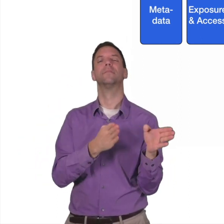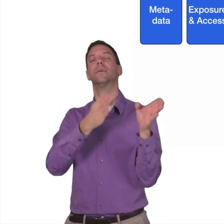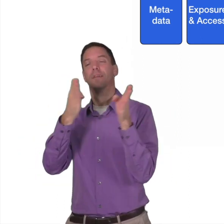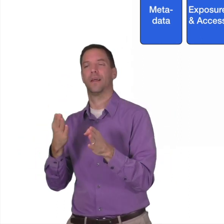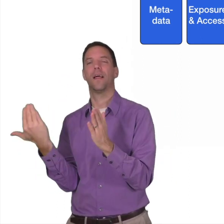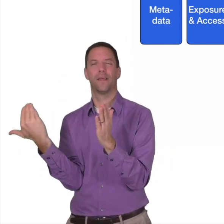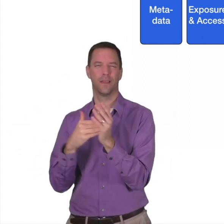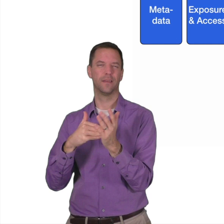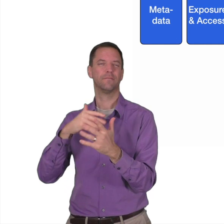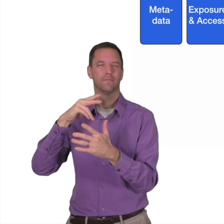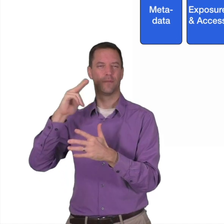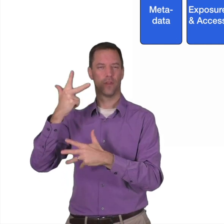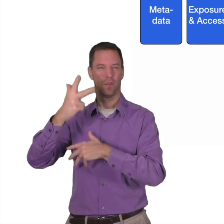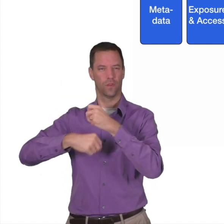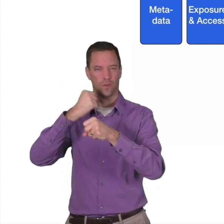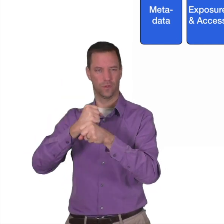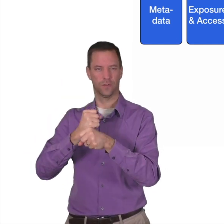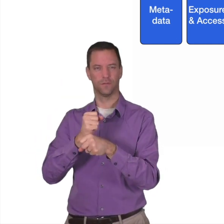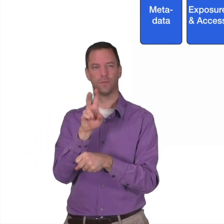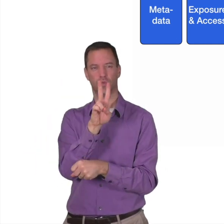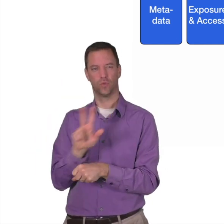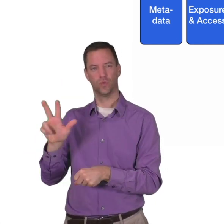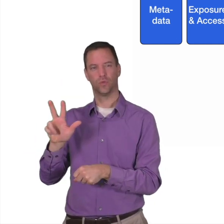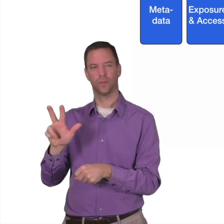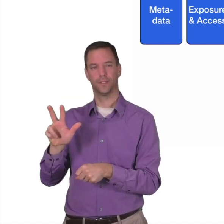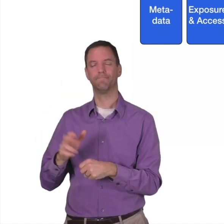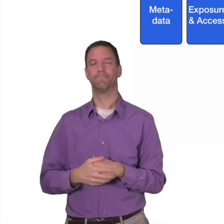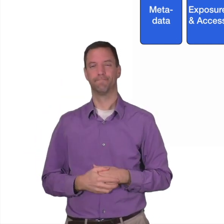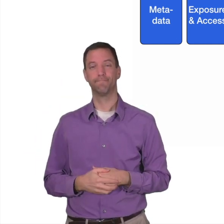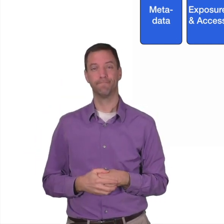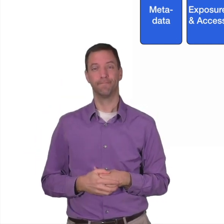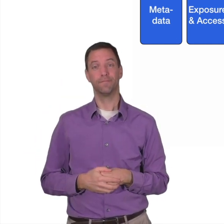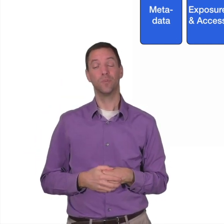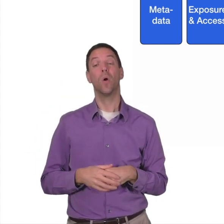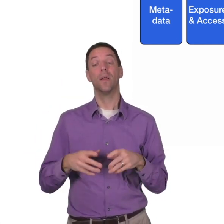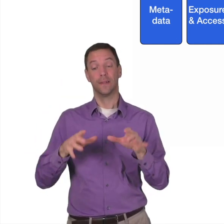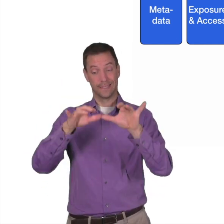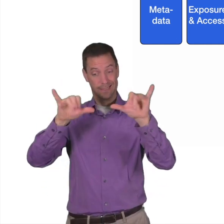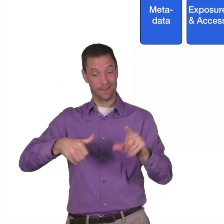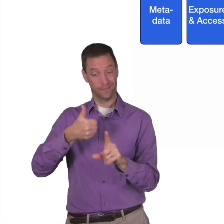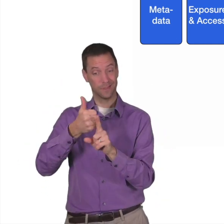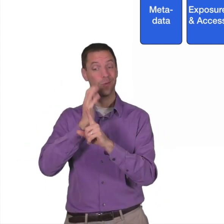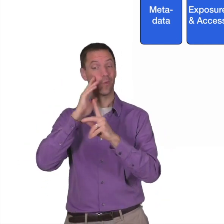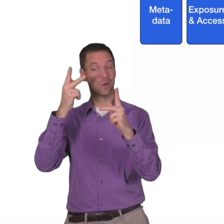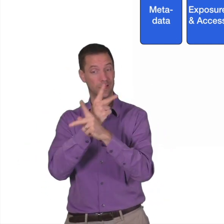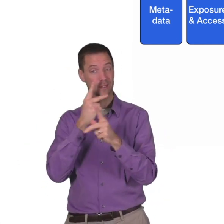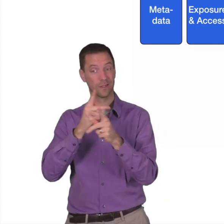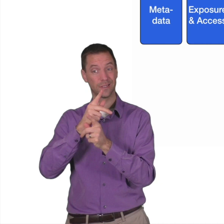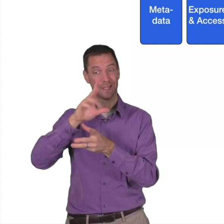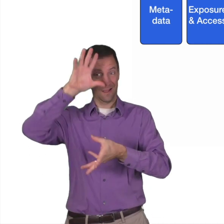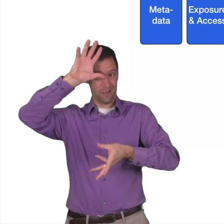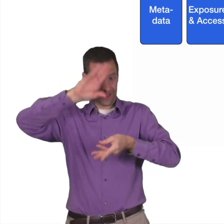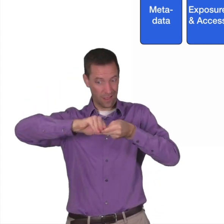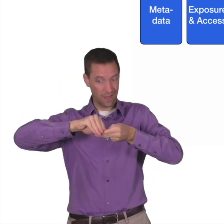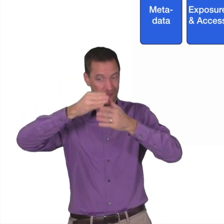Again, just figuring out what the second year is like, and then once again, do the same for age 2 to 3. And then the